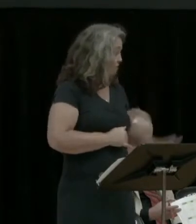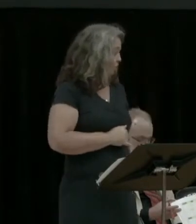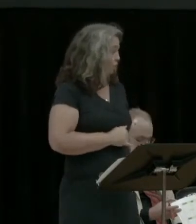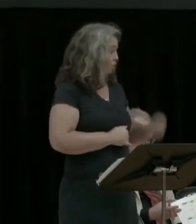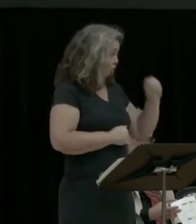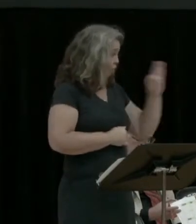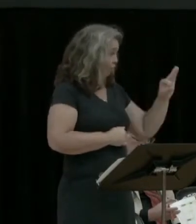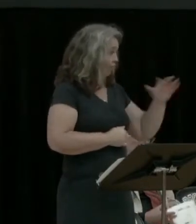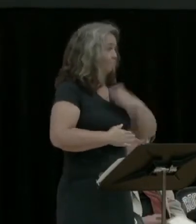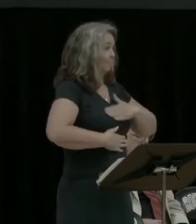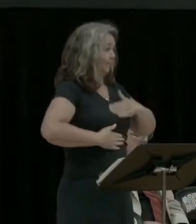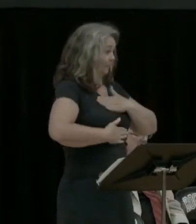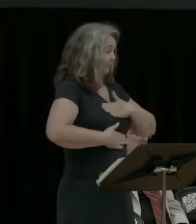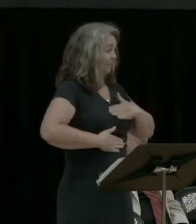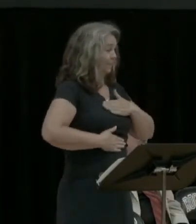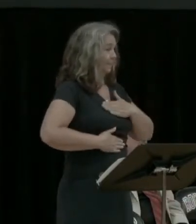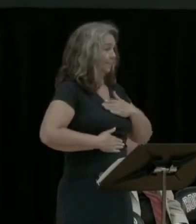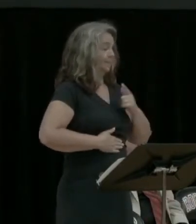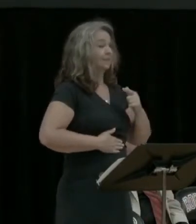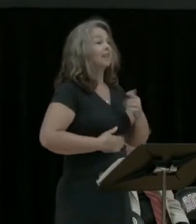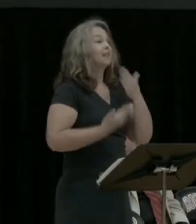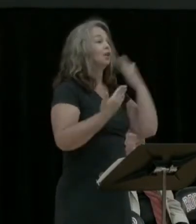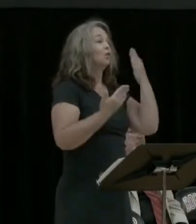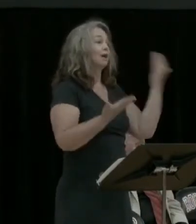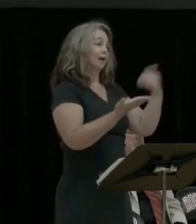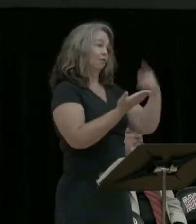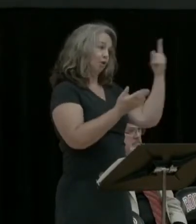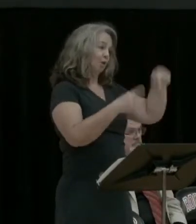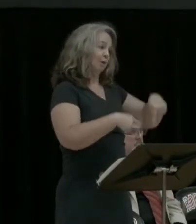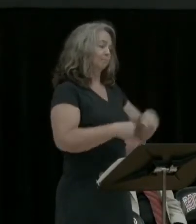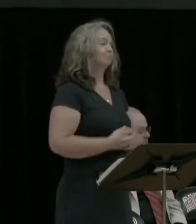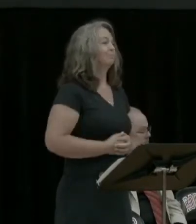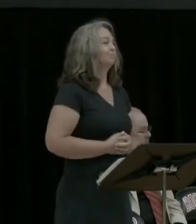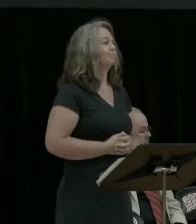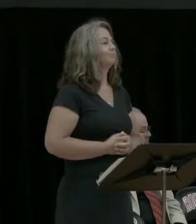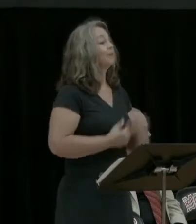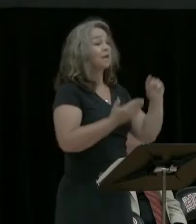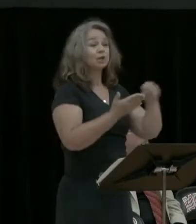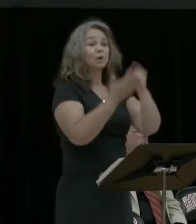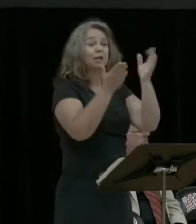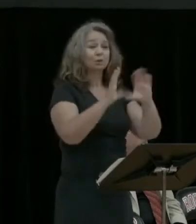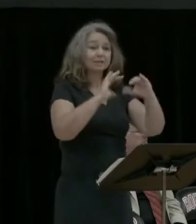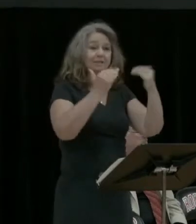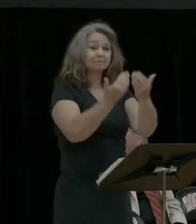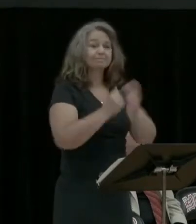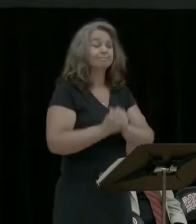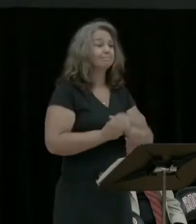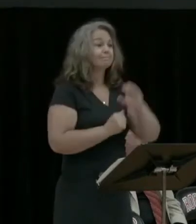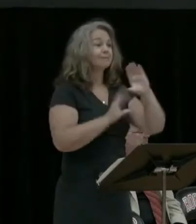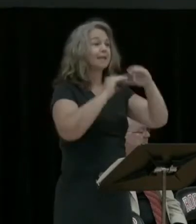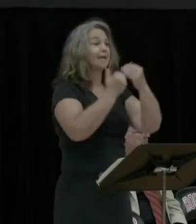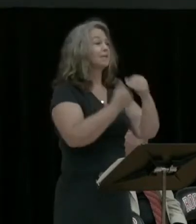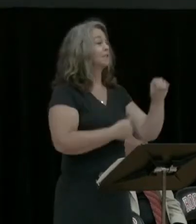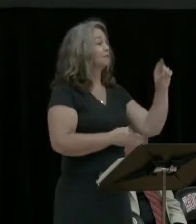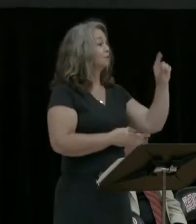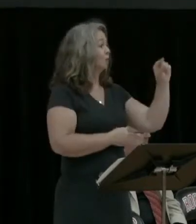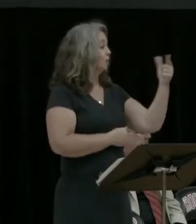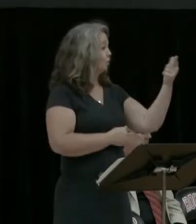devices, and again, I welcome and thank you for being here. Graduates, class of